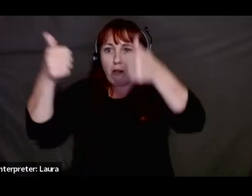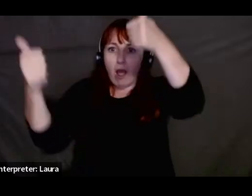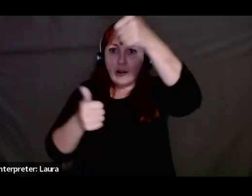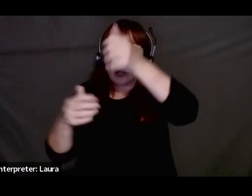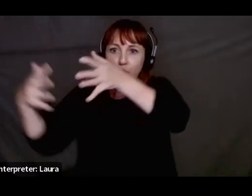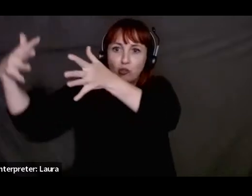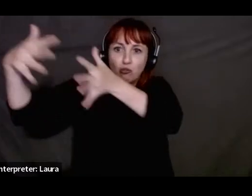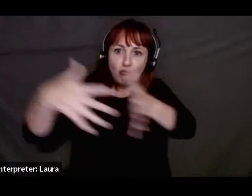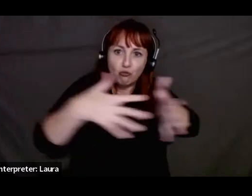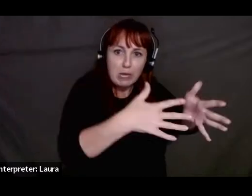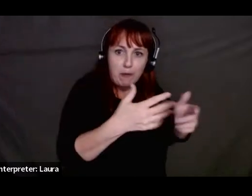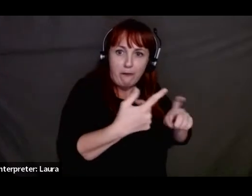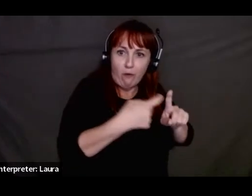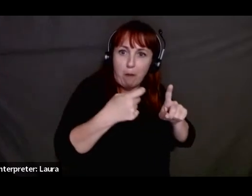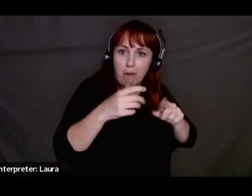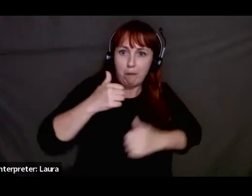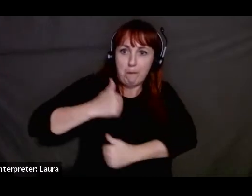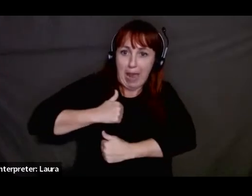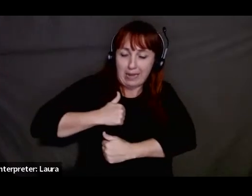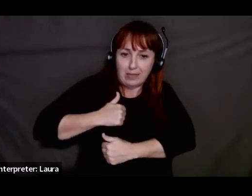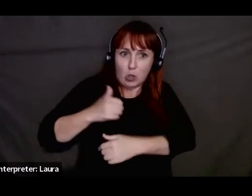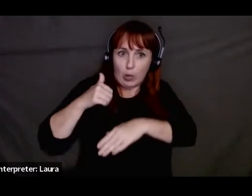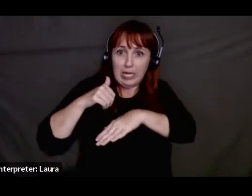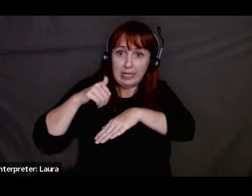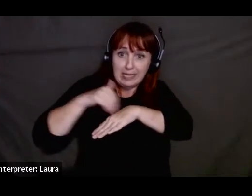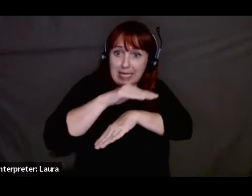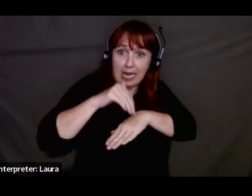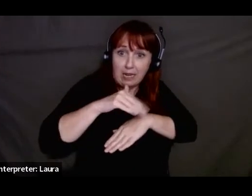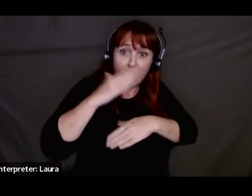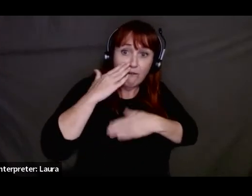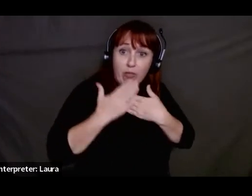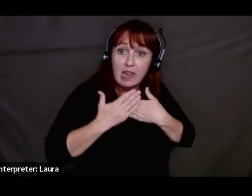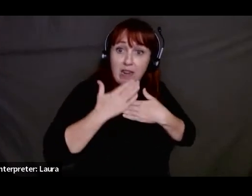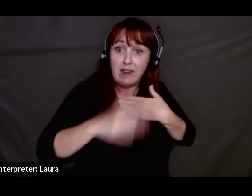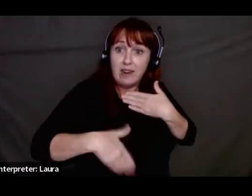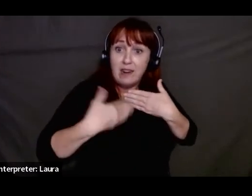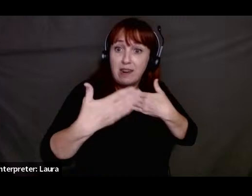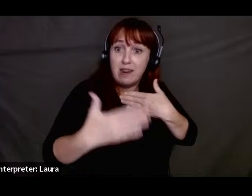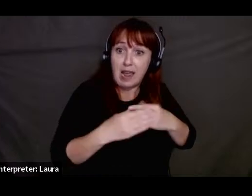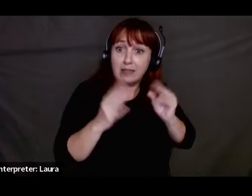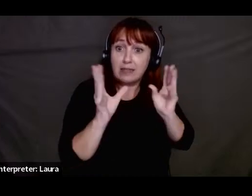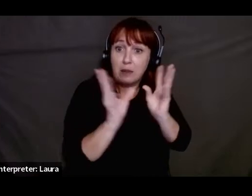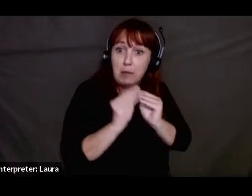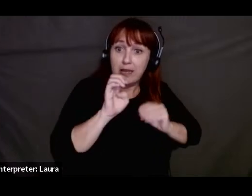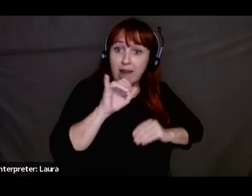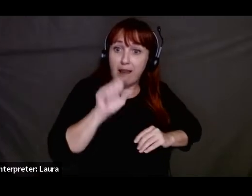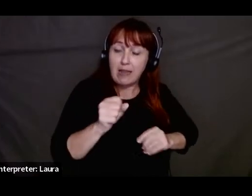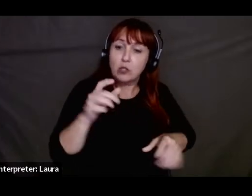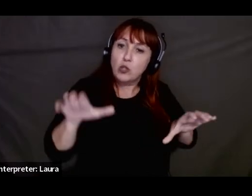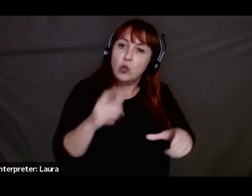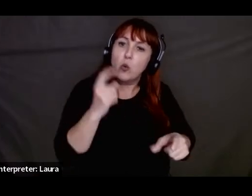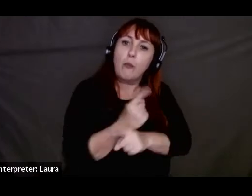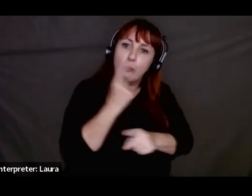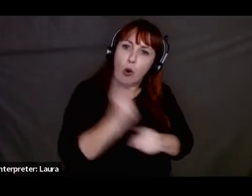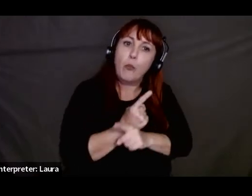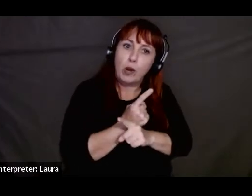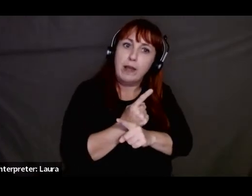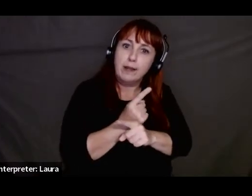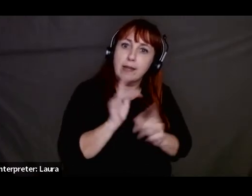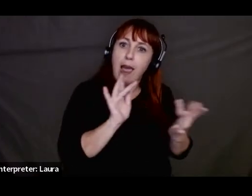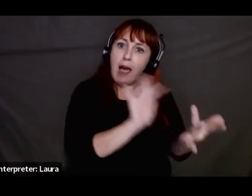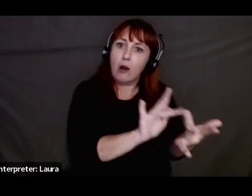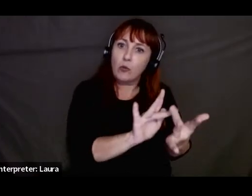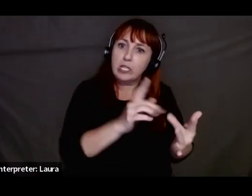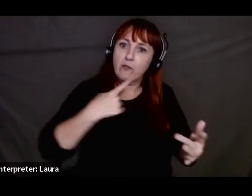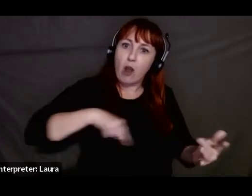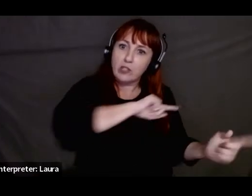downstream from this base. So please, for the next EIS, do appropriate outreach to